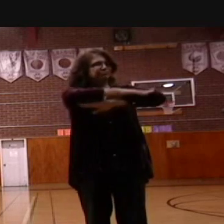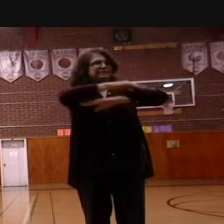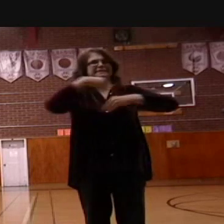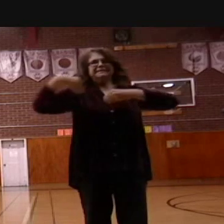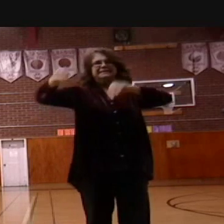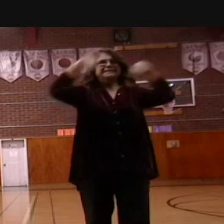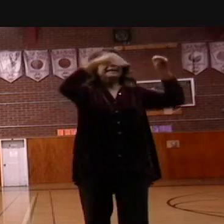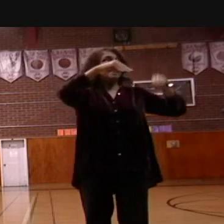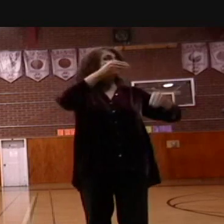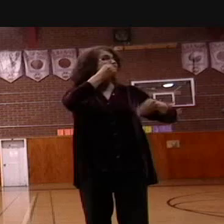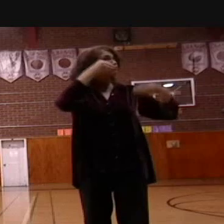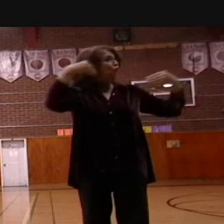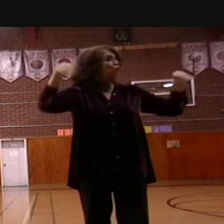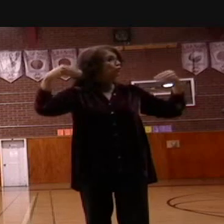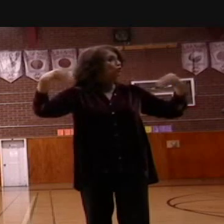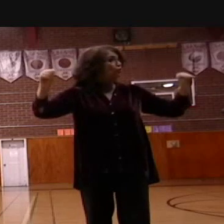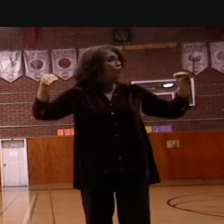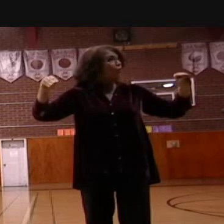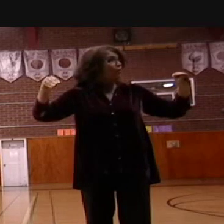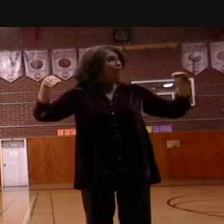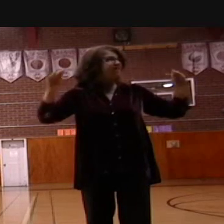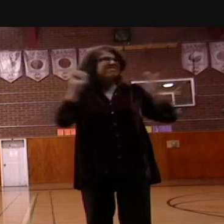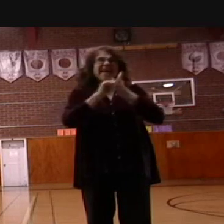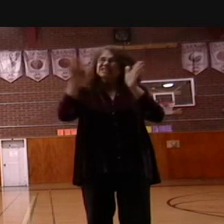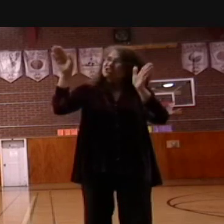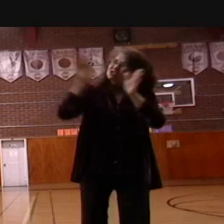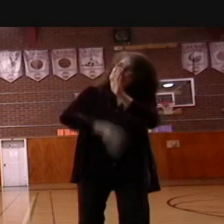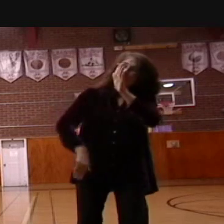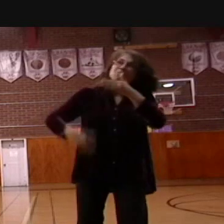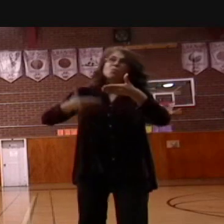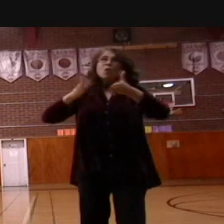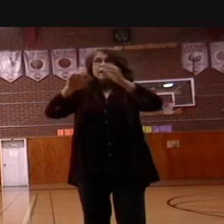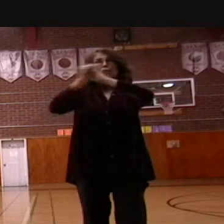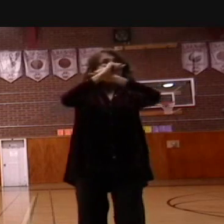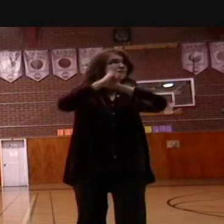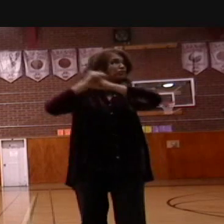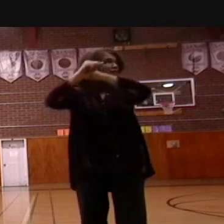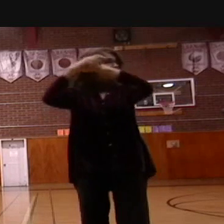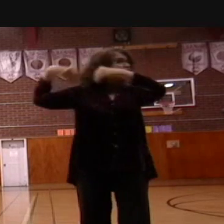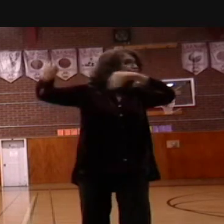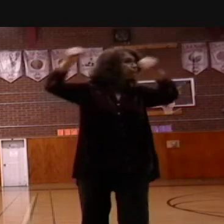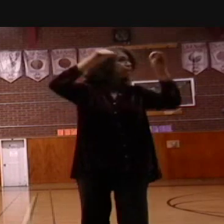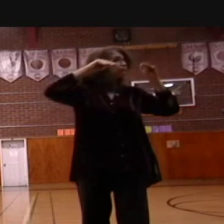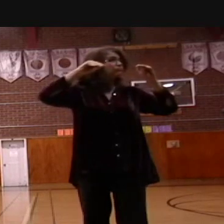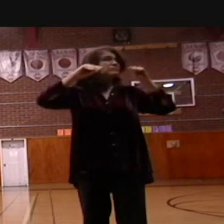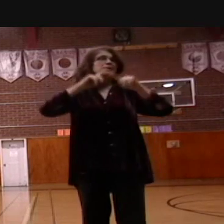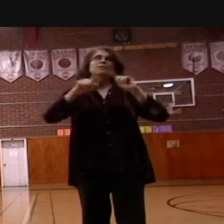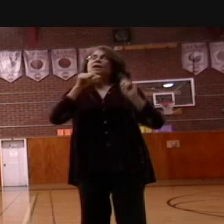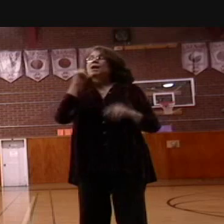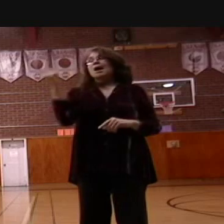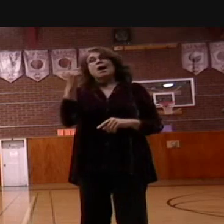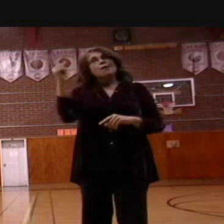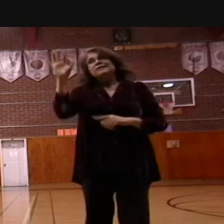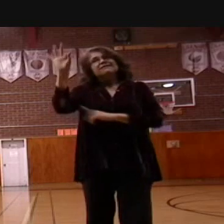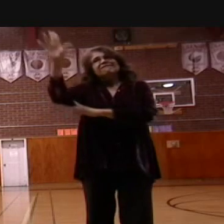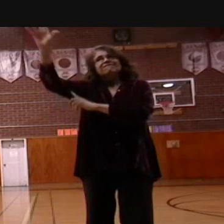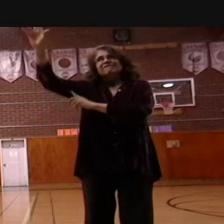It was one of the cheapest ways to advertise, market, and sell products. But it wasn't always fun or easy.